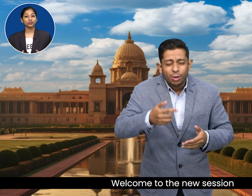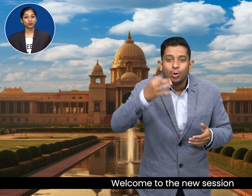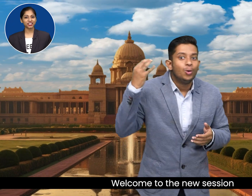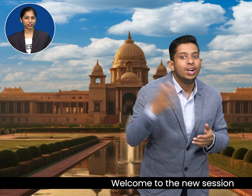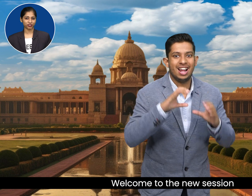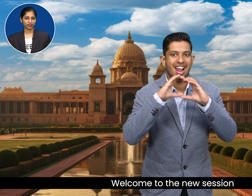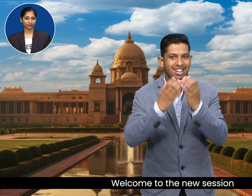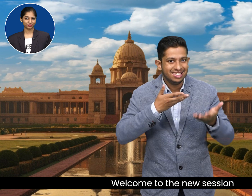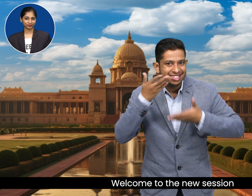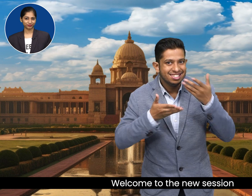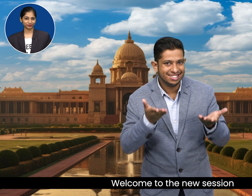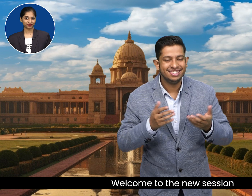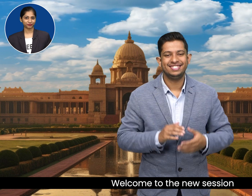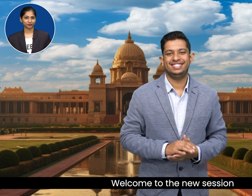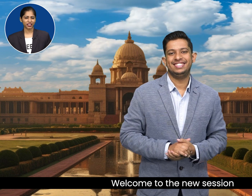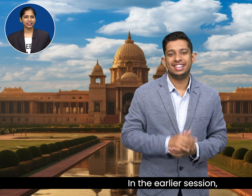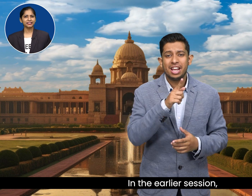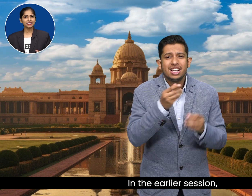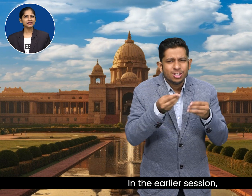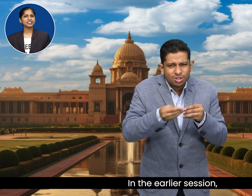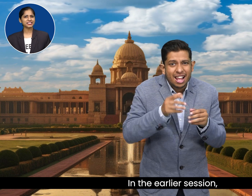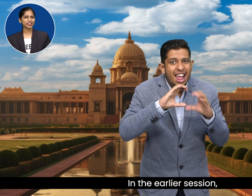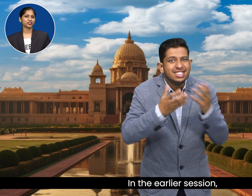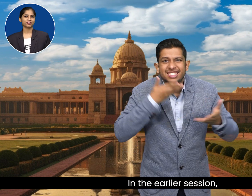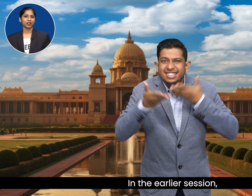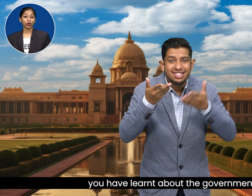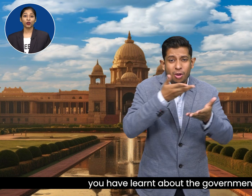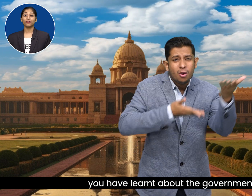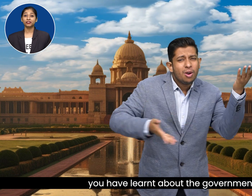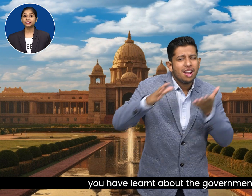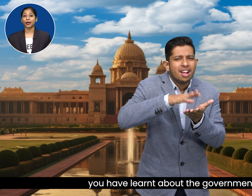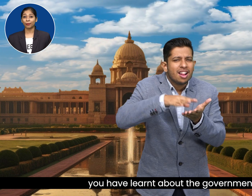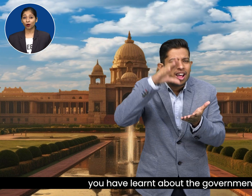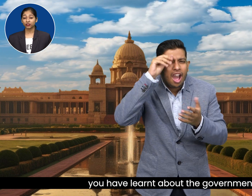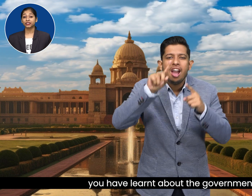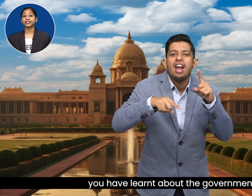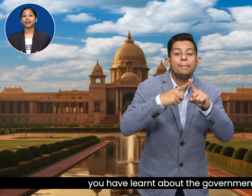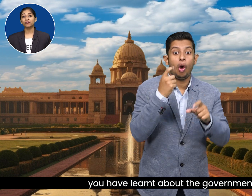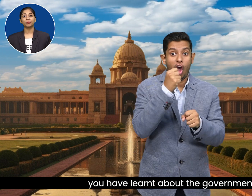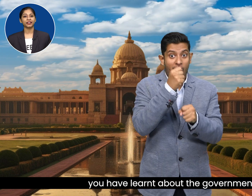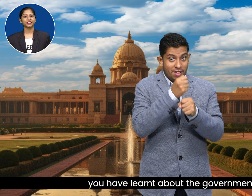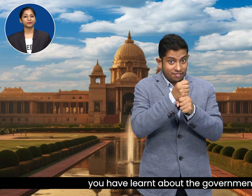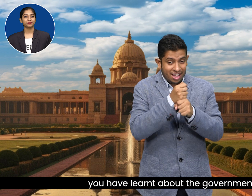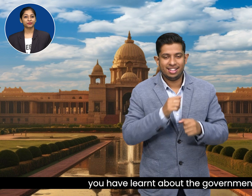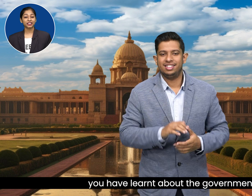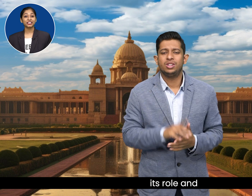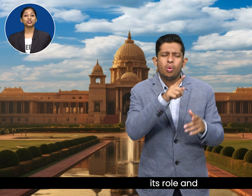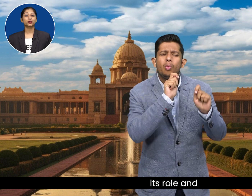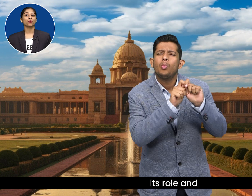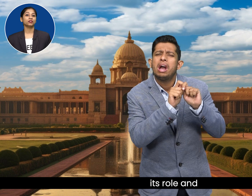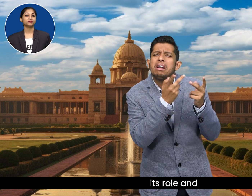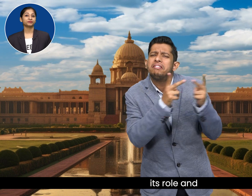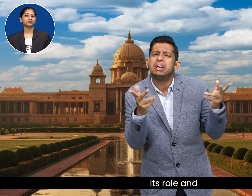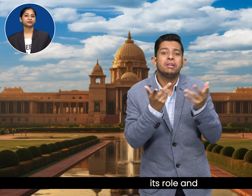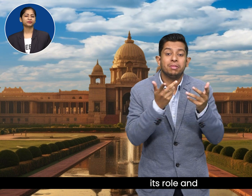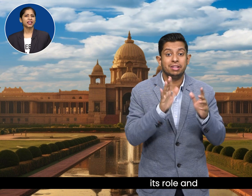welcome to the new session. In the earlier session, you have learned about the government, its